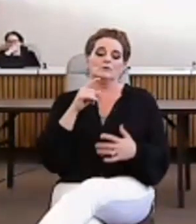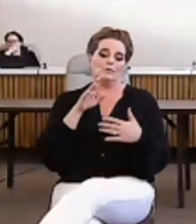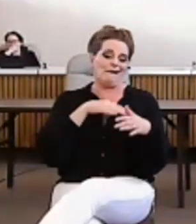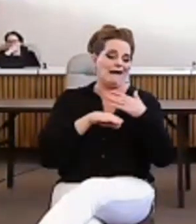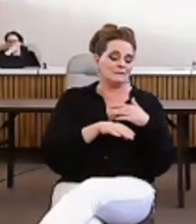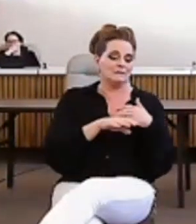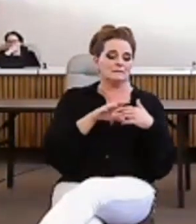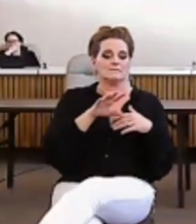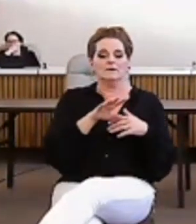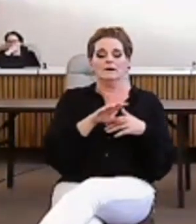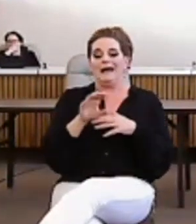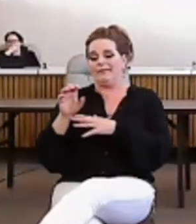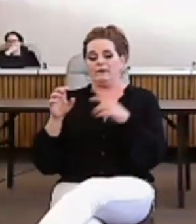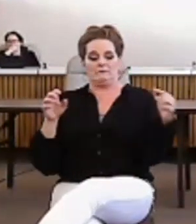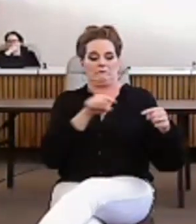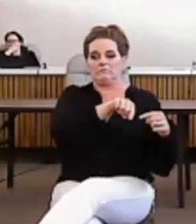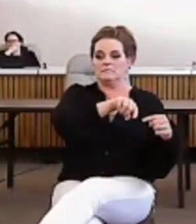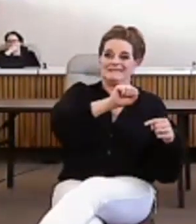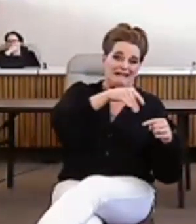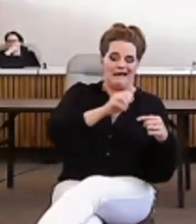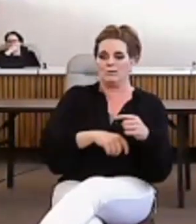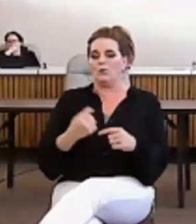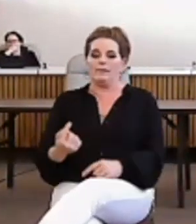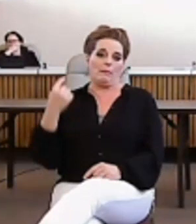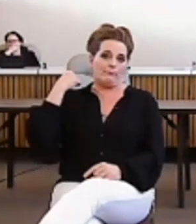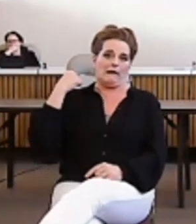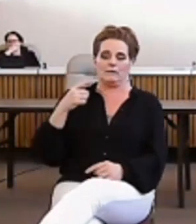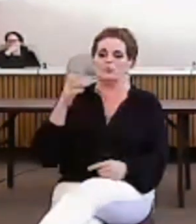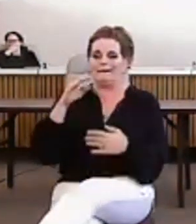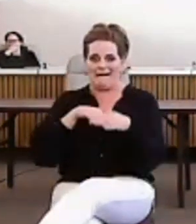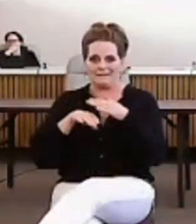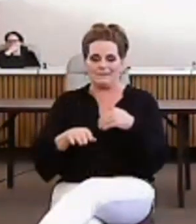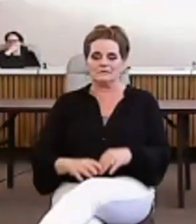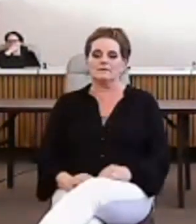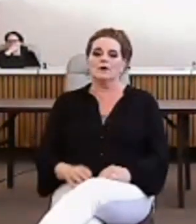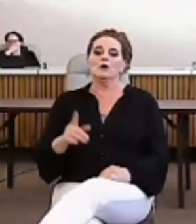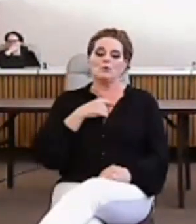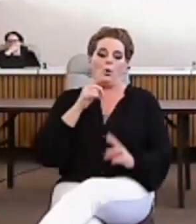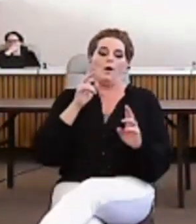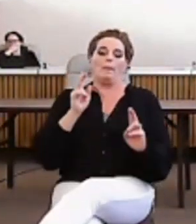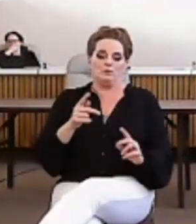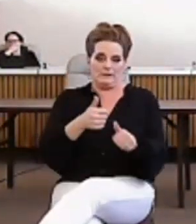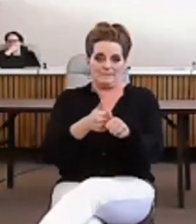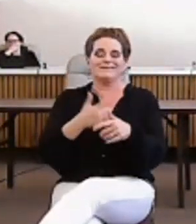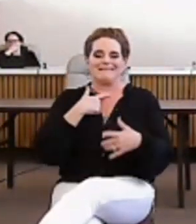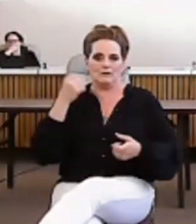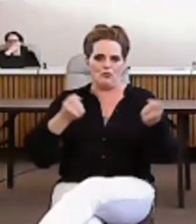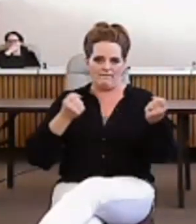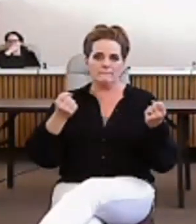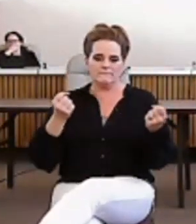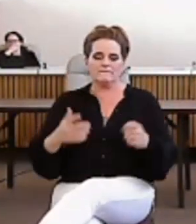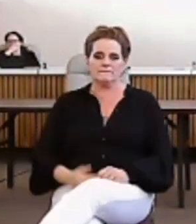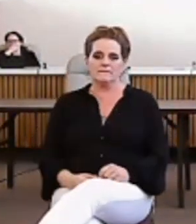person in a power wheelchair so they can ride as a passenger or drive themselves. This is the purpose of me being at this